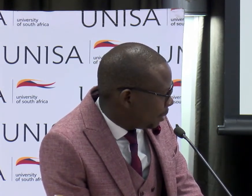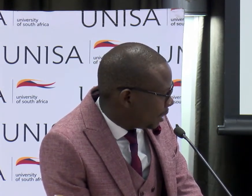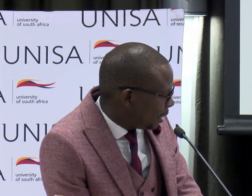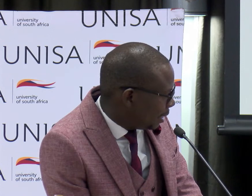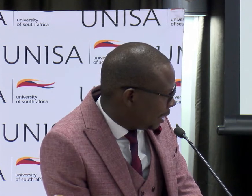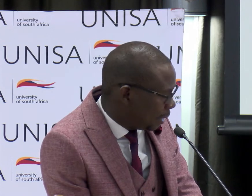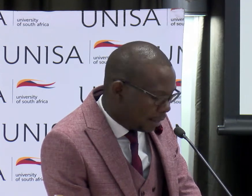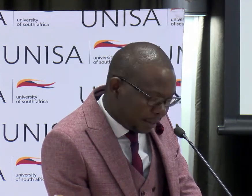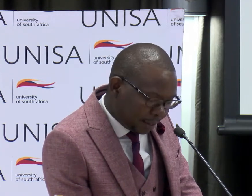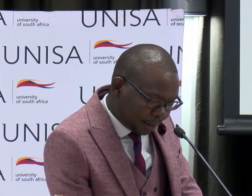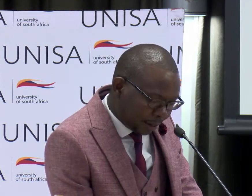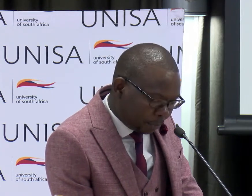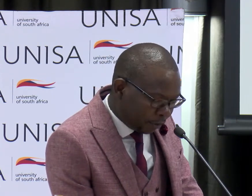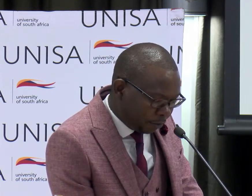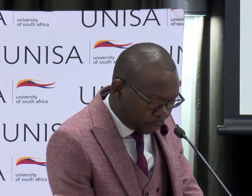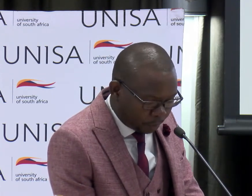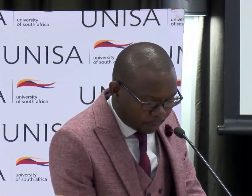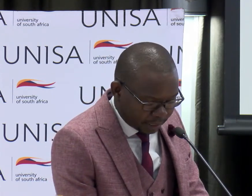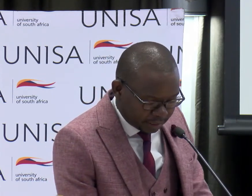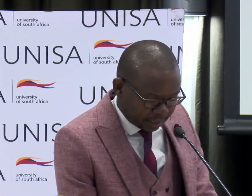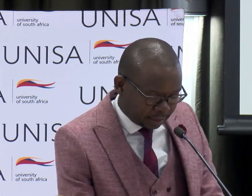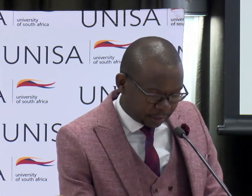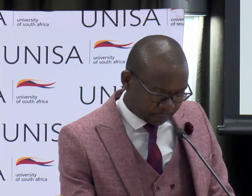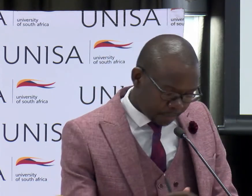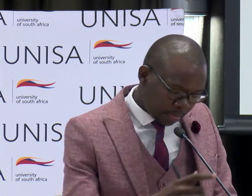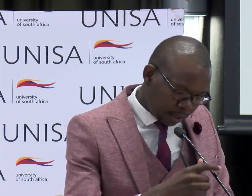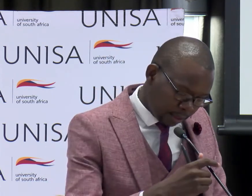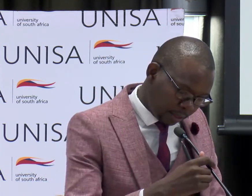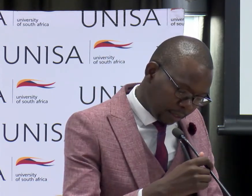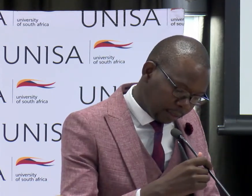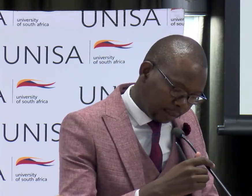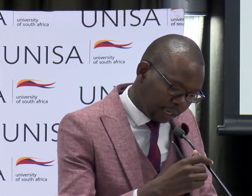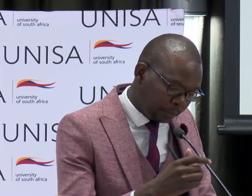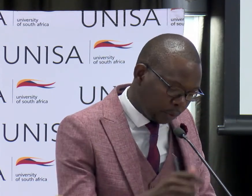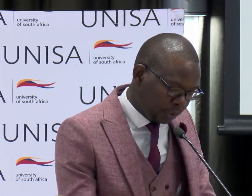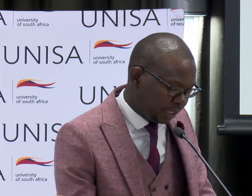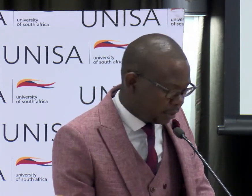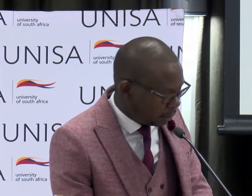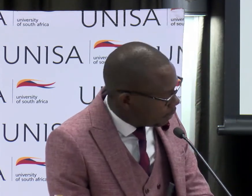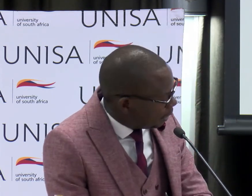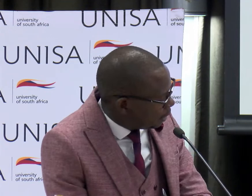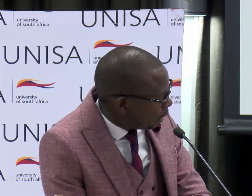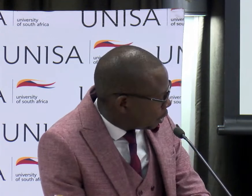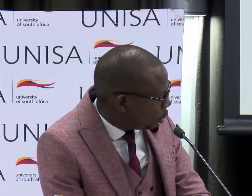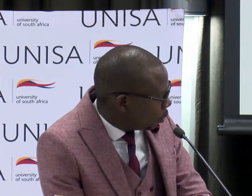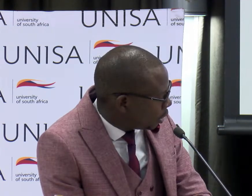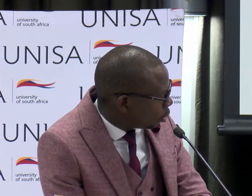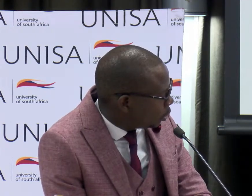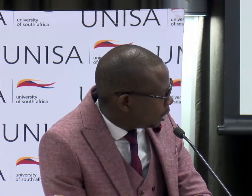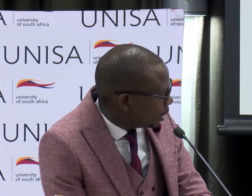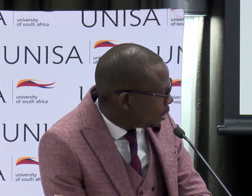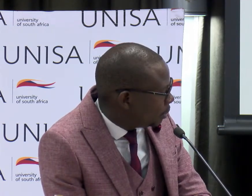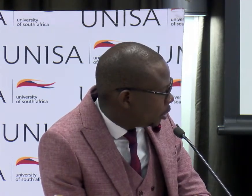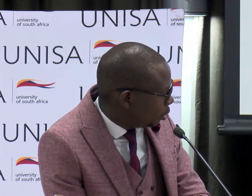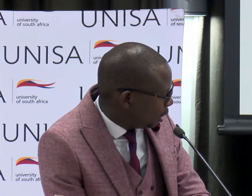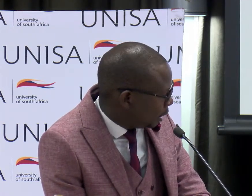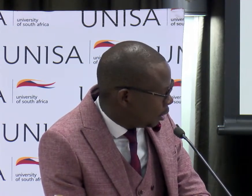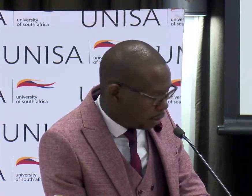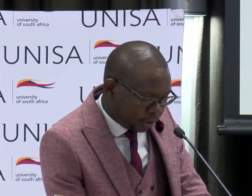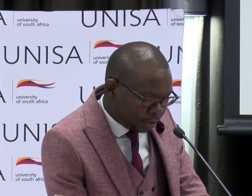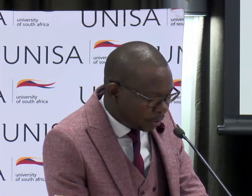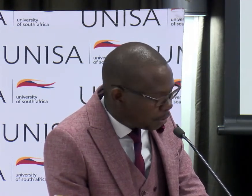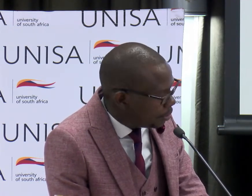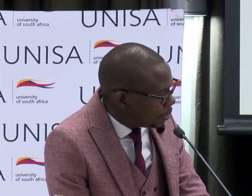funded by Sadila. Prof. Moropa mentioned that project. It has to do with robotics